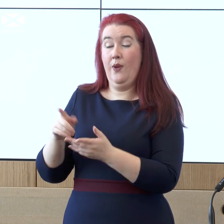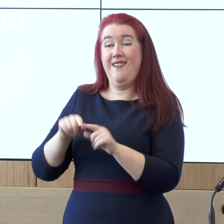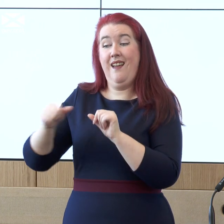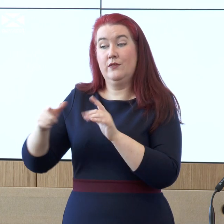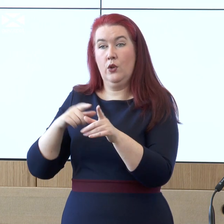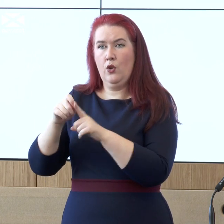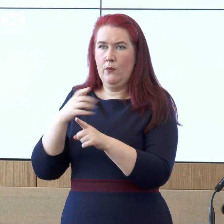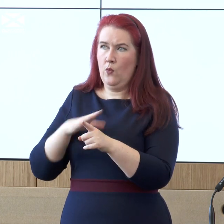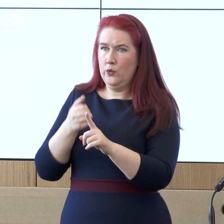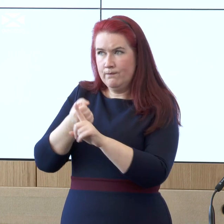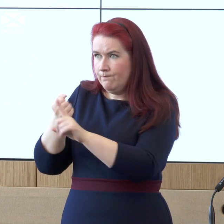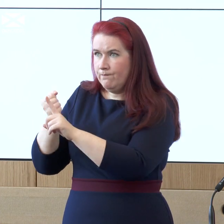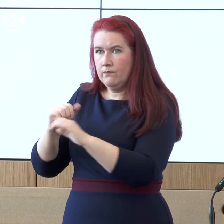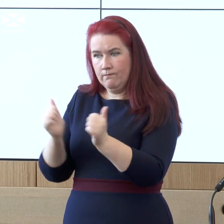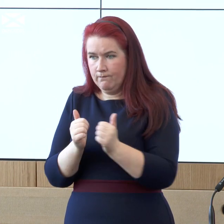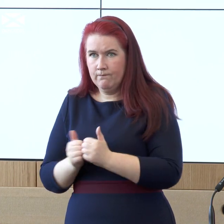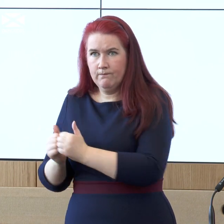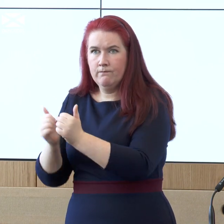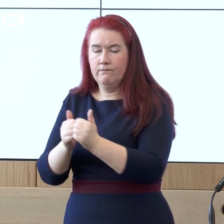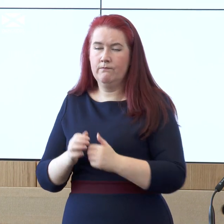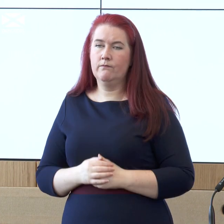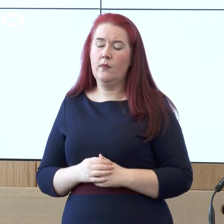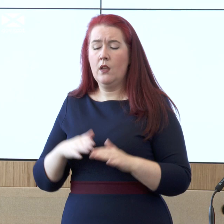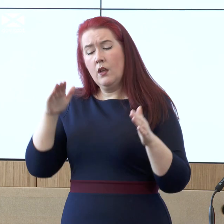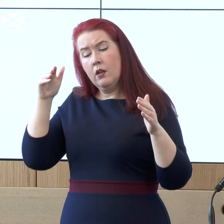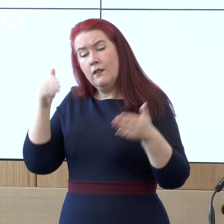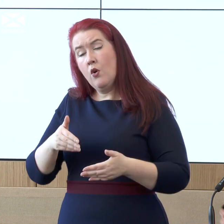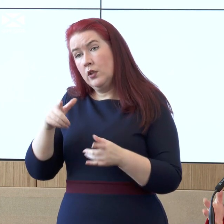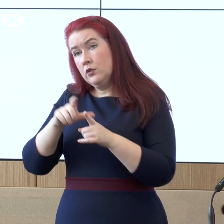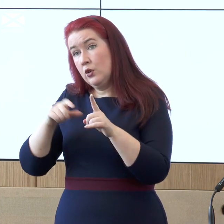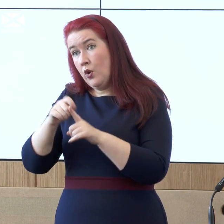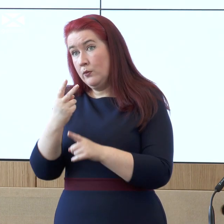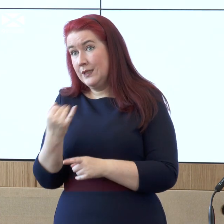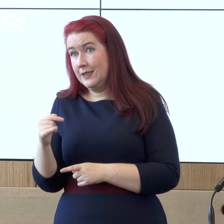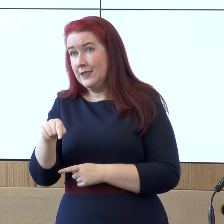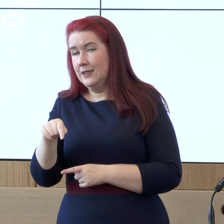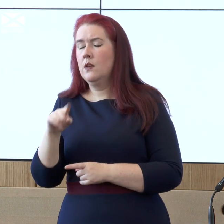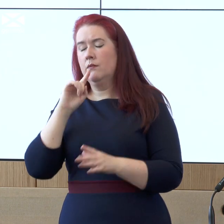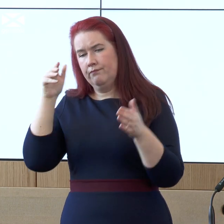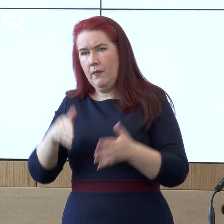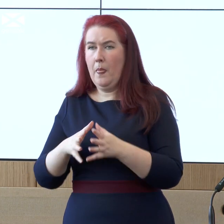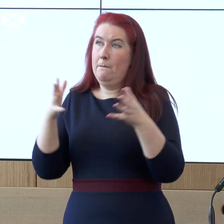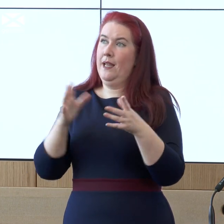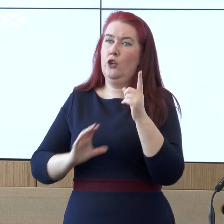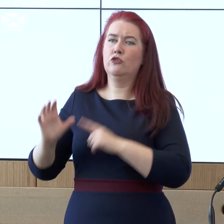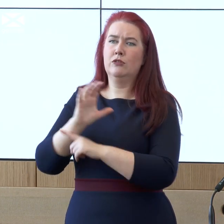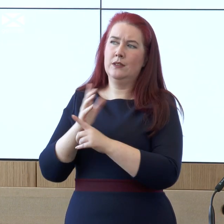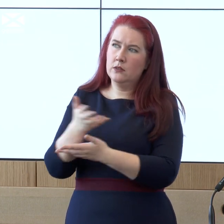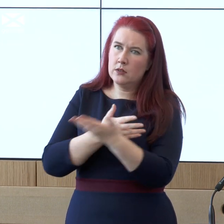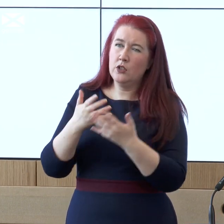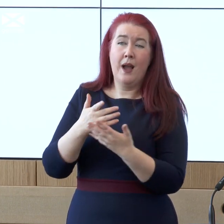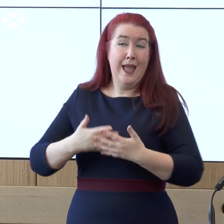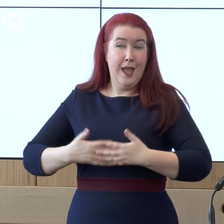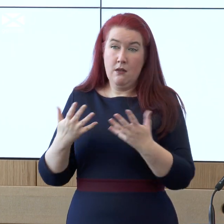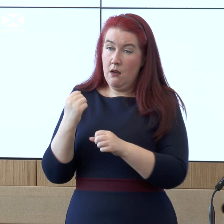commitments. The focus at COP will inevitably be on the negotiations between the big countries, but governments at all